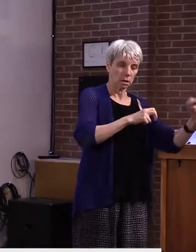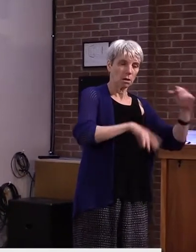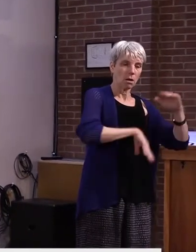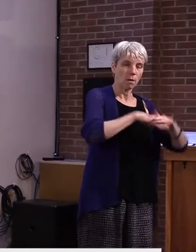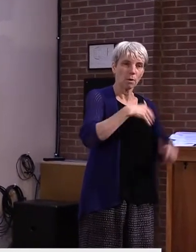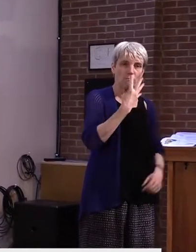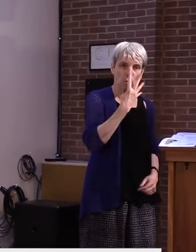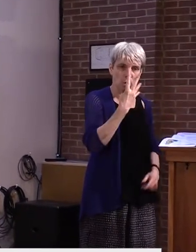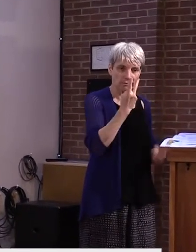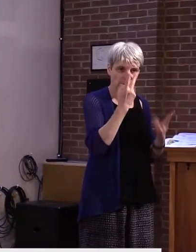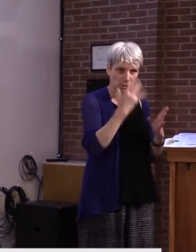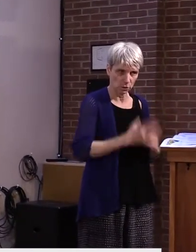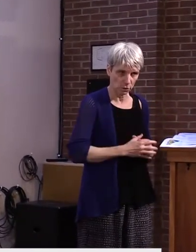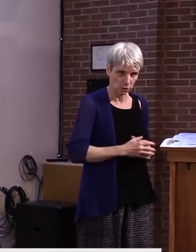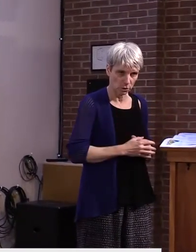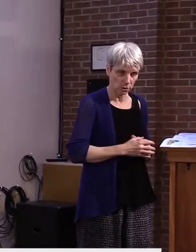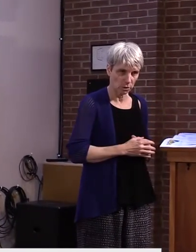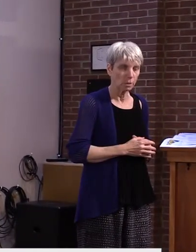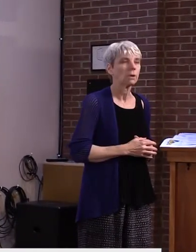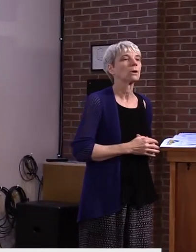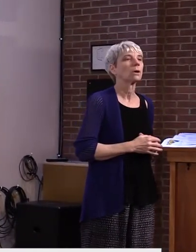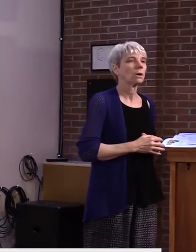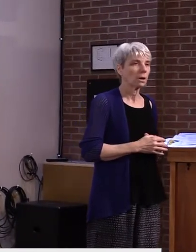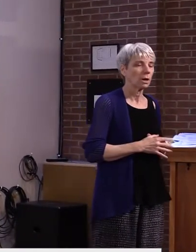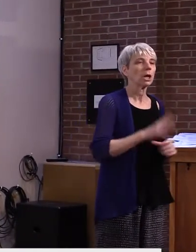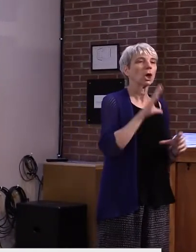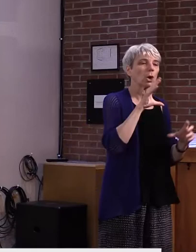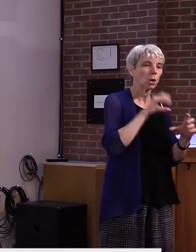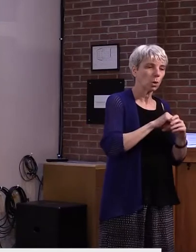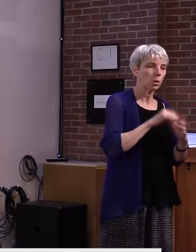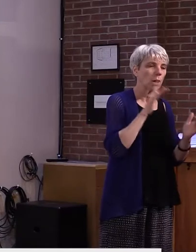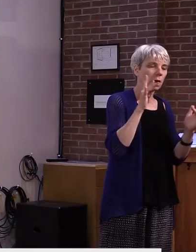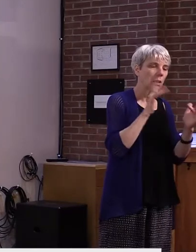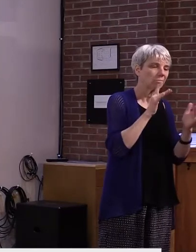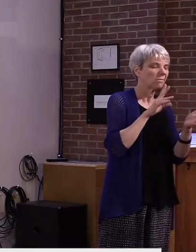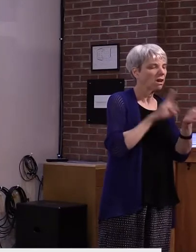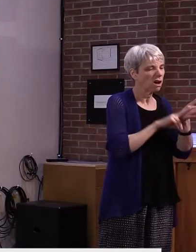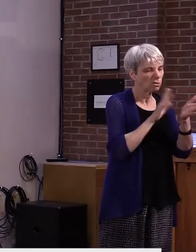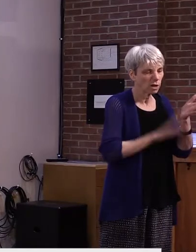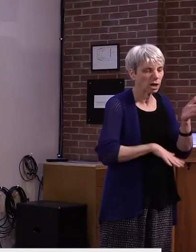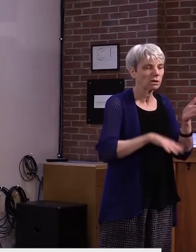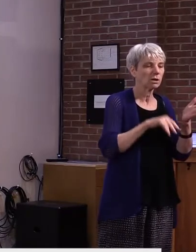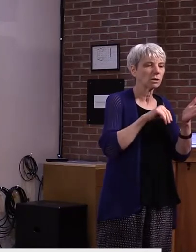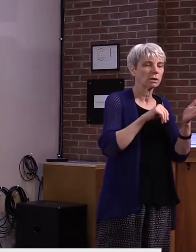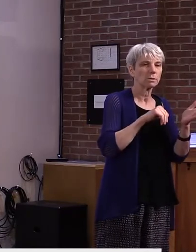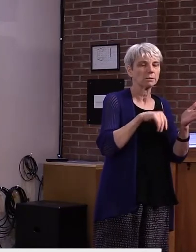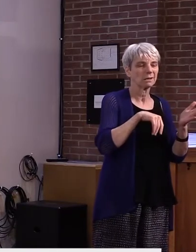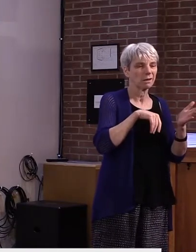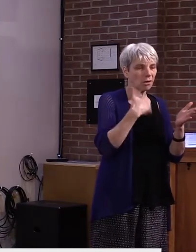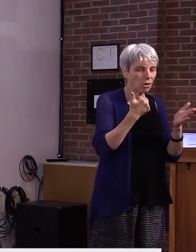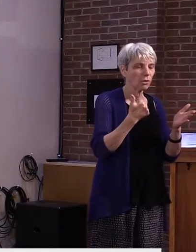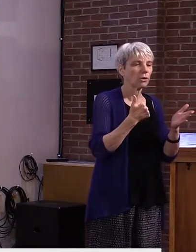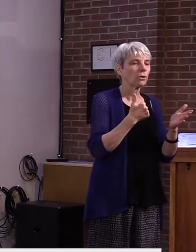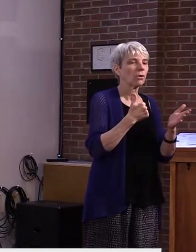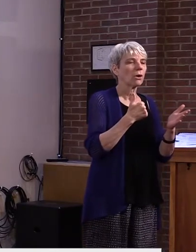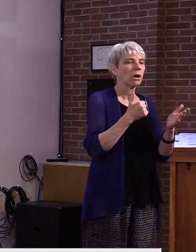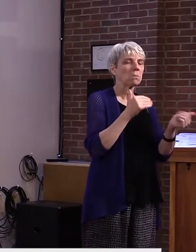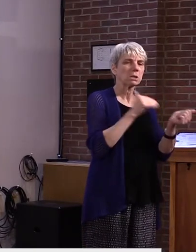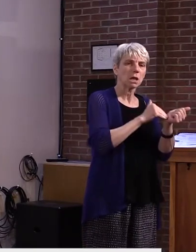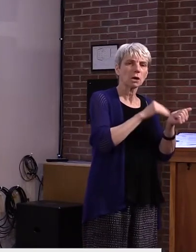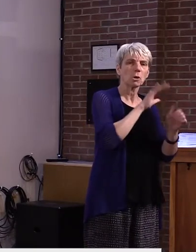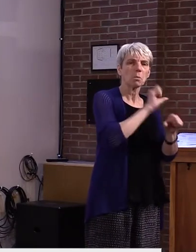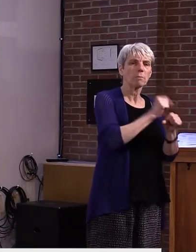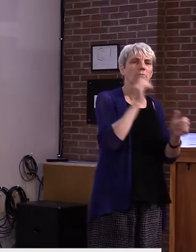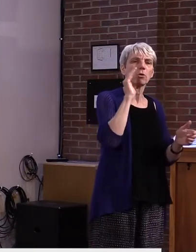four. Non-essential healthcare and contractors are allowed, as well as non-medical necessary medical visits.